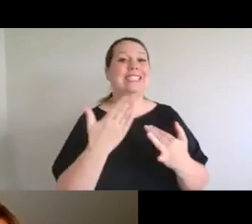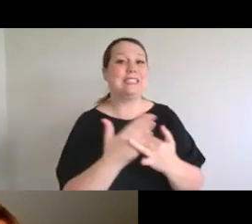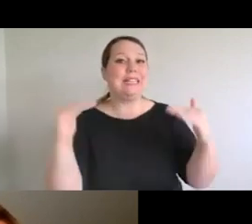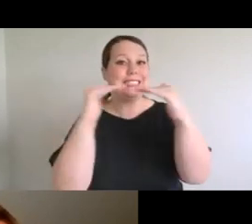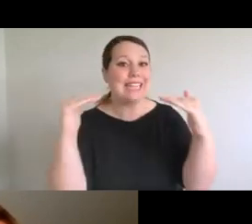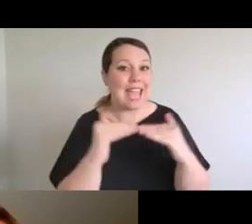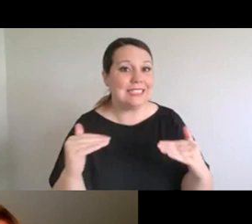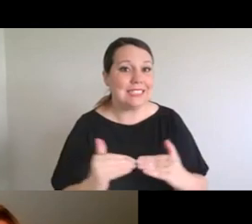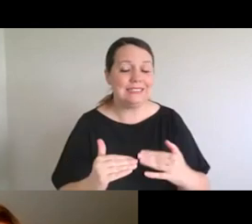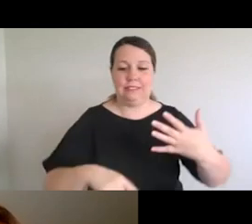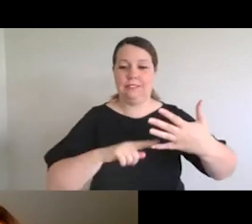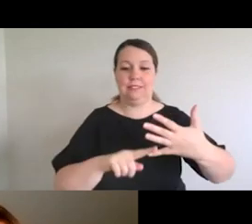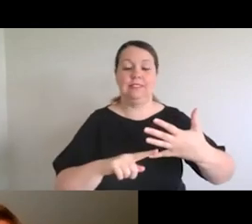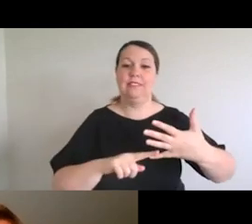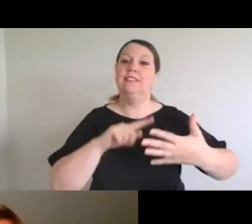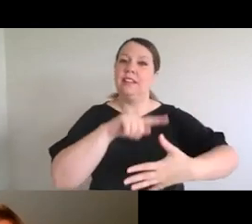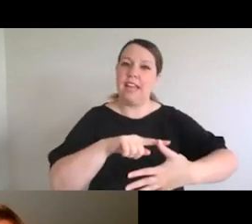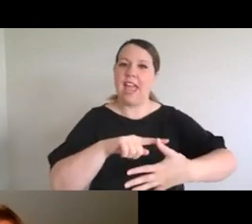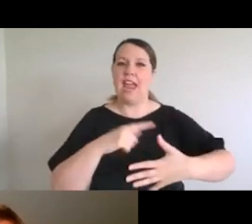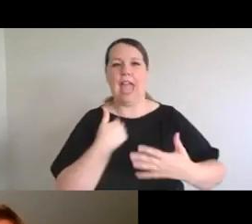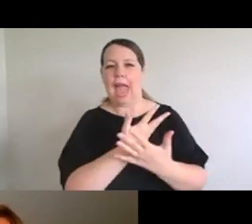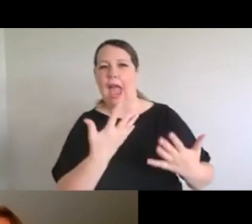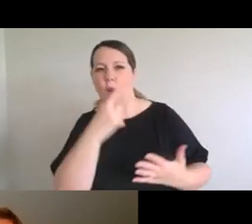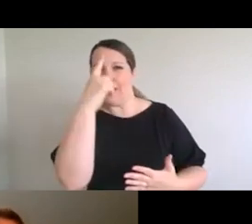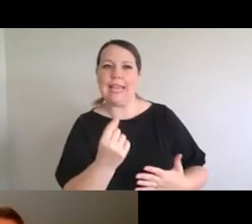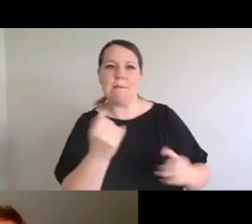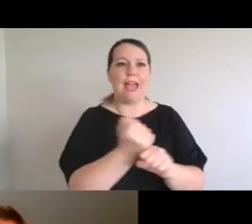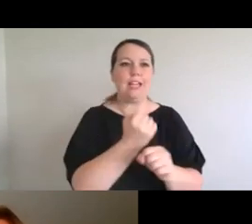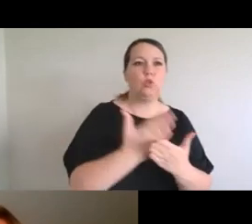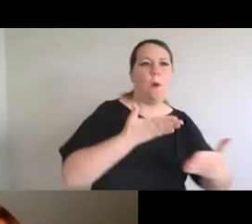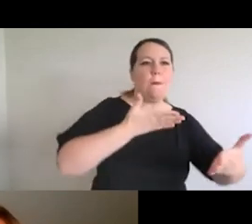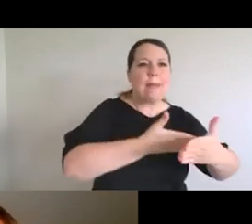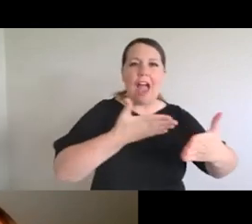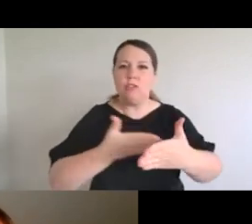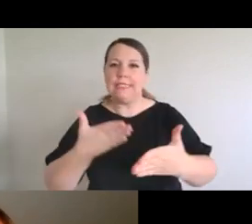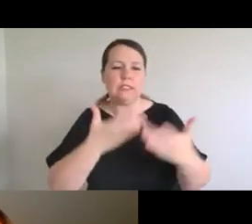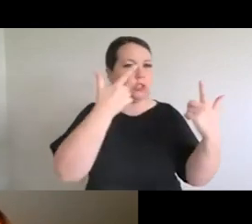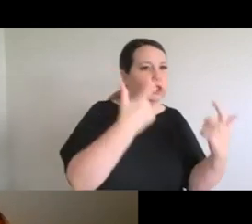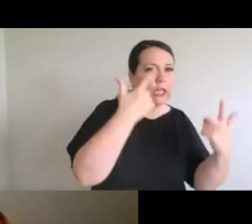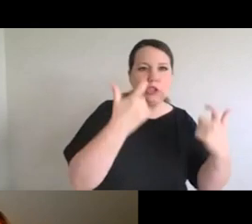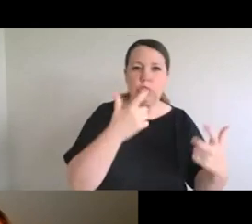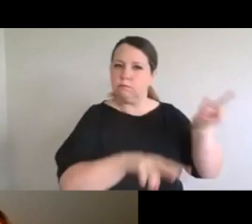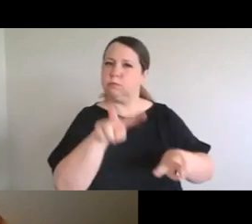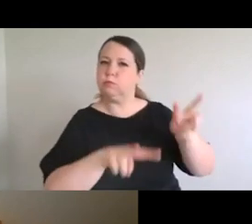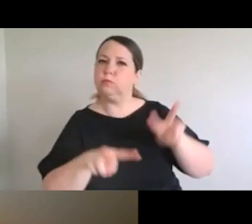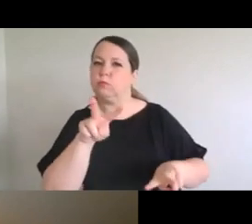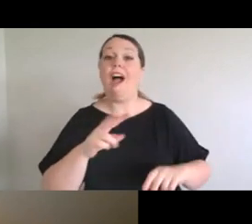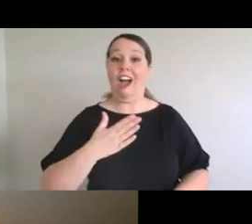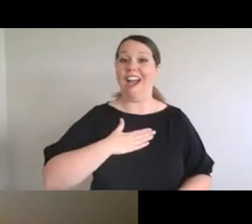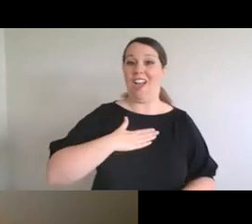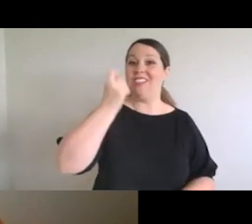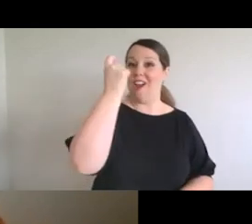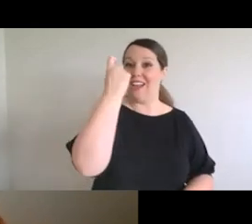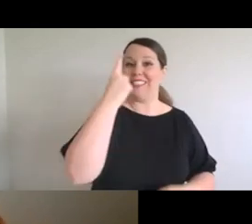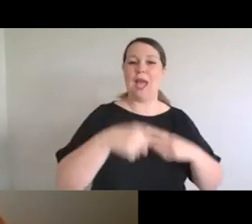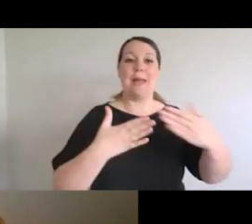notify the regulators of the barriers. I really like this idea of removing barriers that create